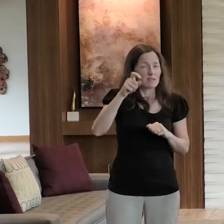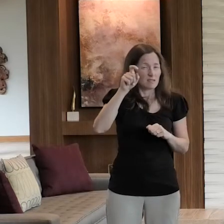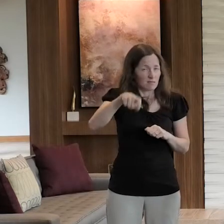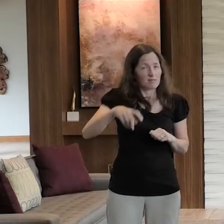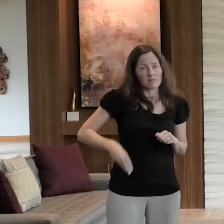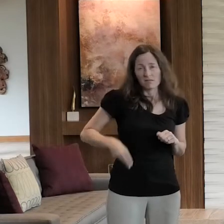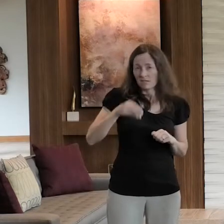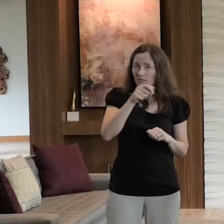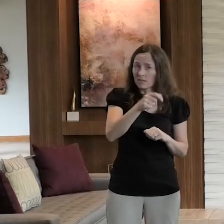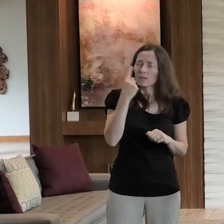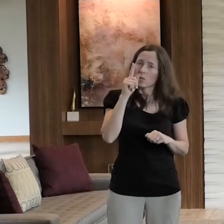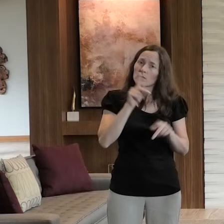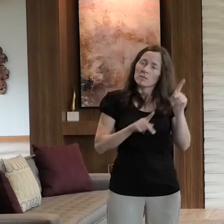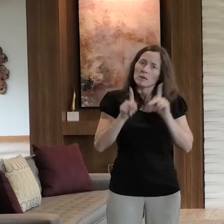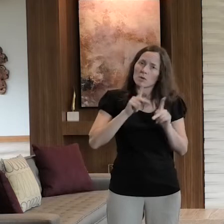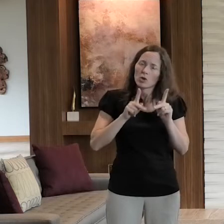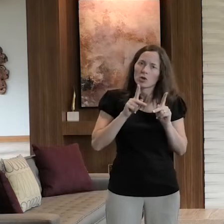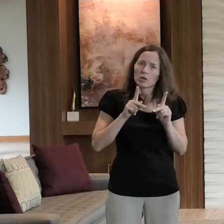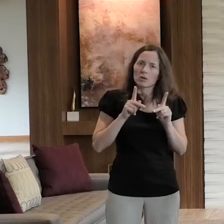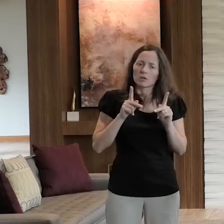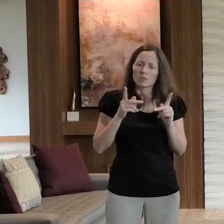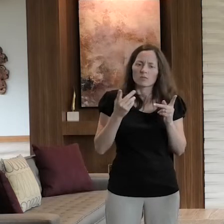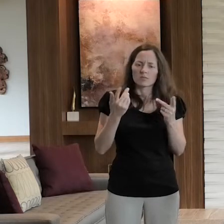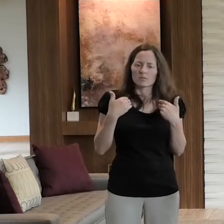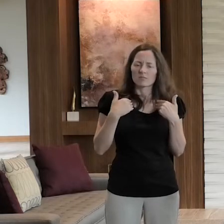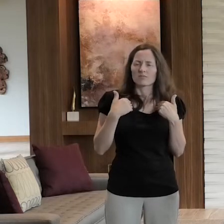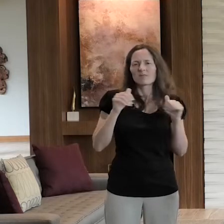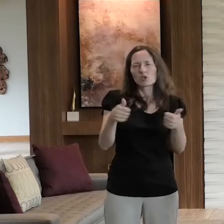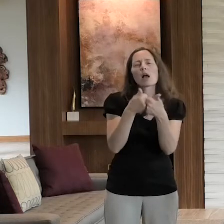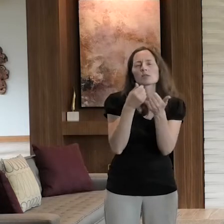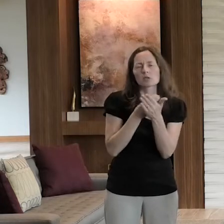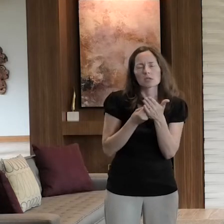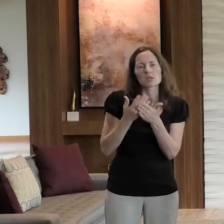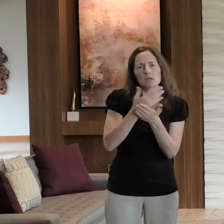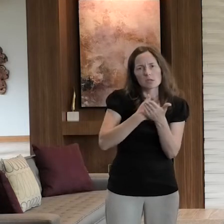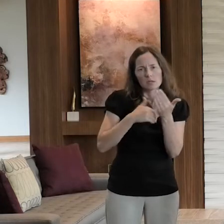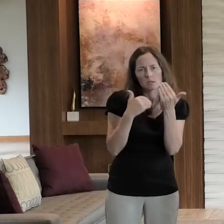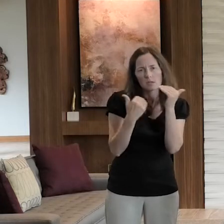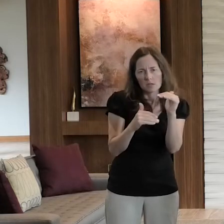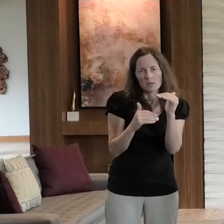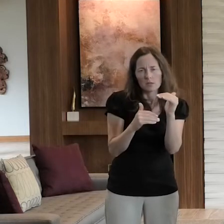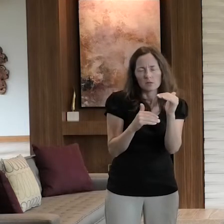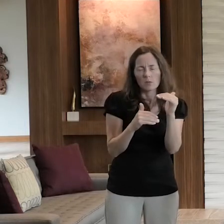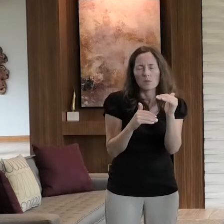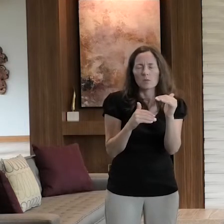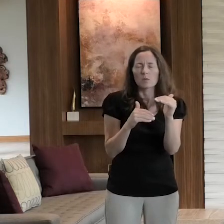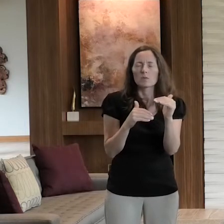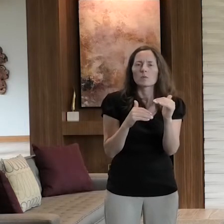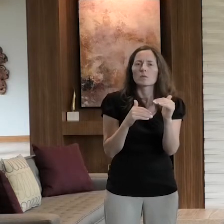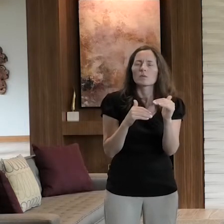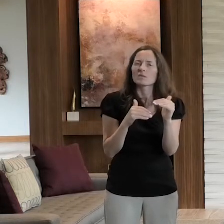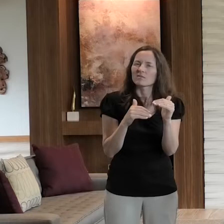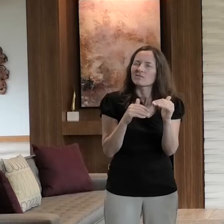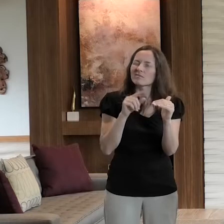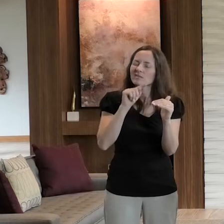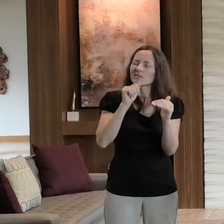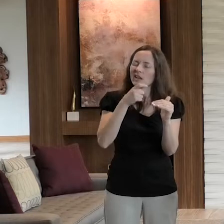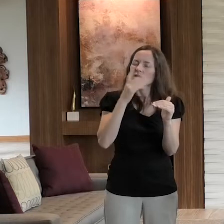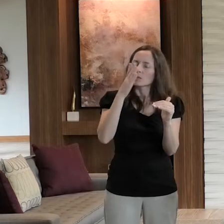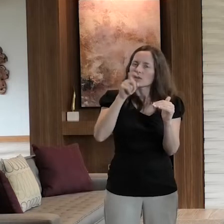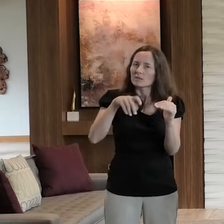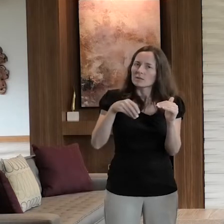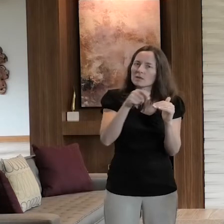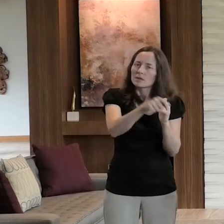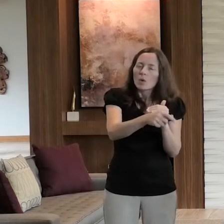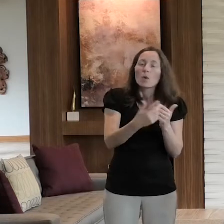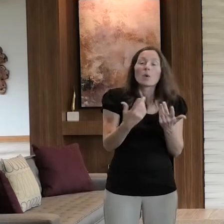have income challenges. And so he makes the point, the request, and this is where the request comes to you